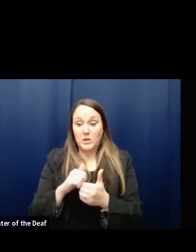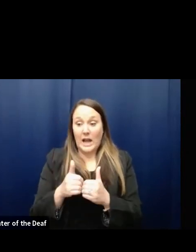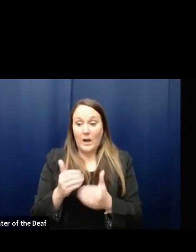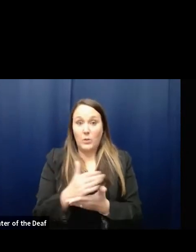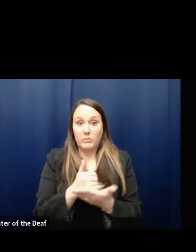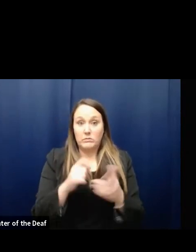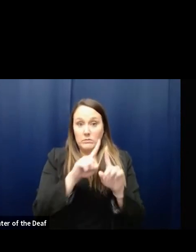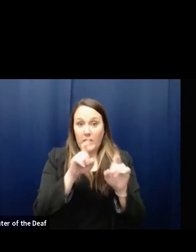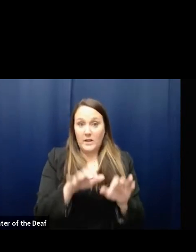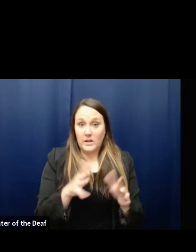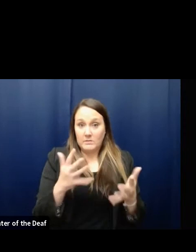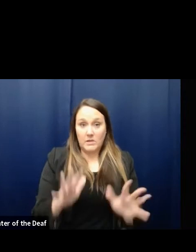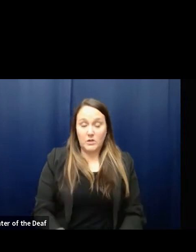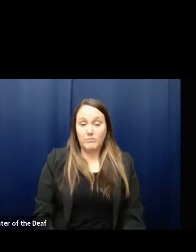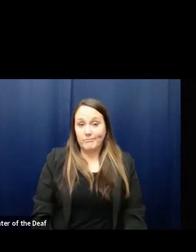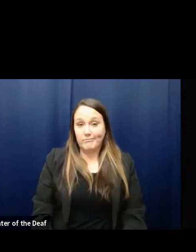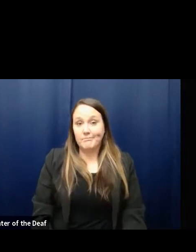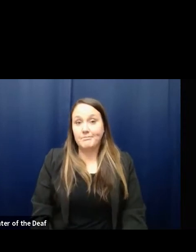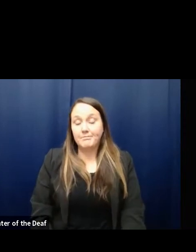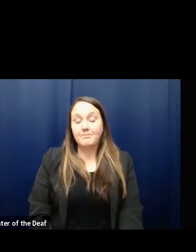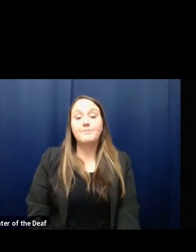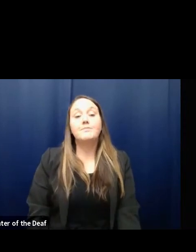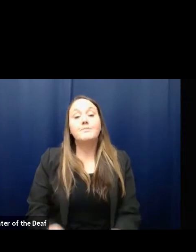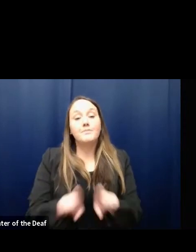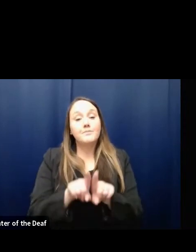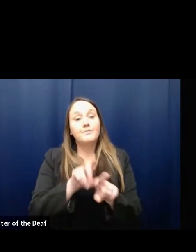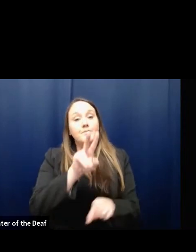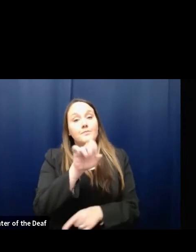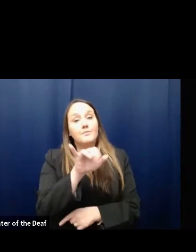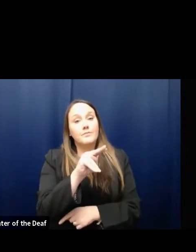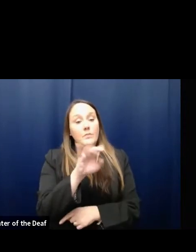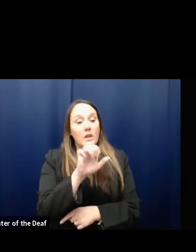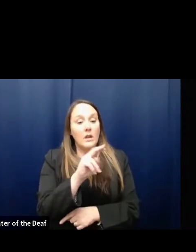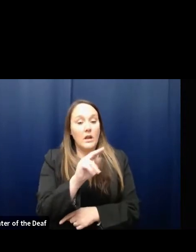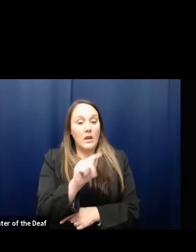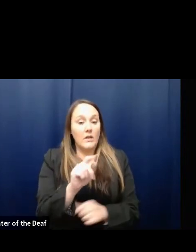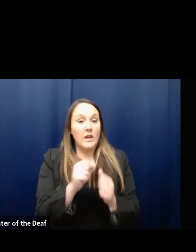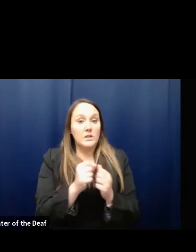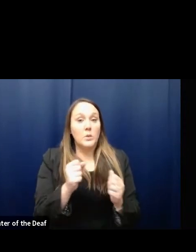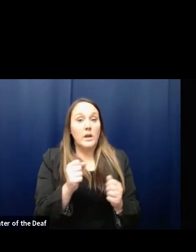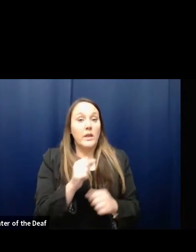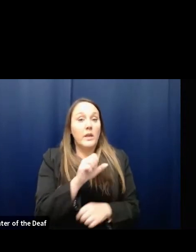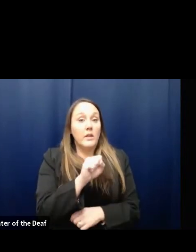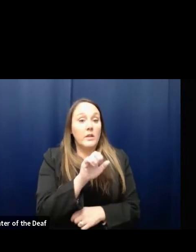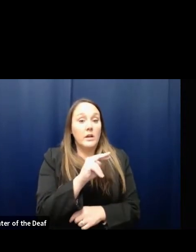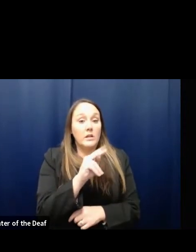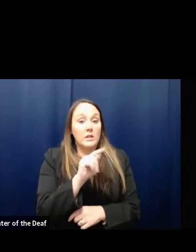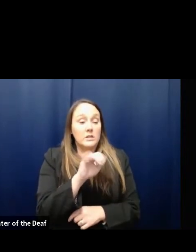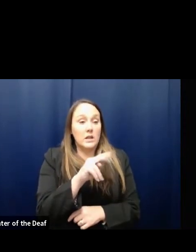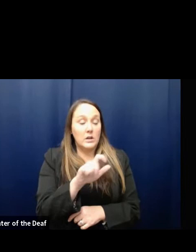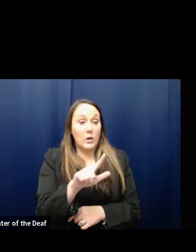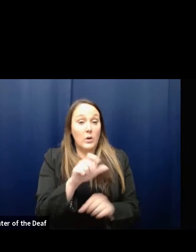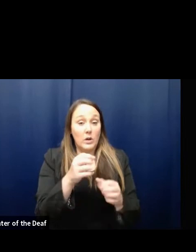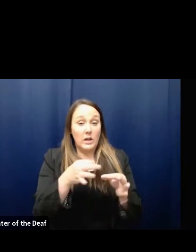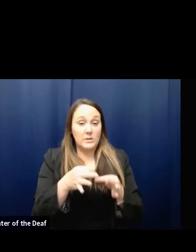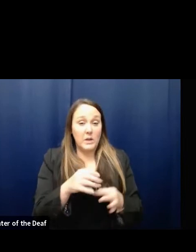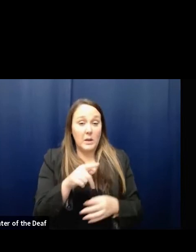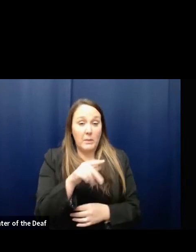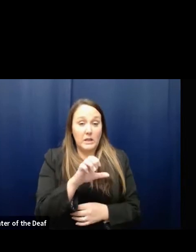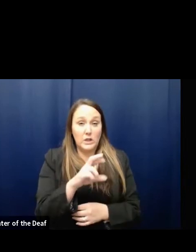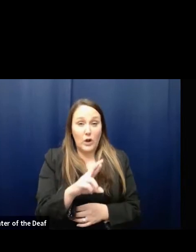That's what we have. Also from Vincent with the Sentinel, can you please explain how PCR works and when a positive is